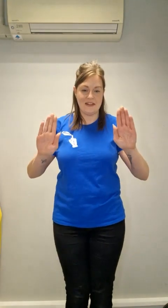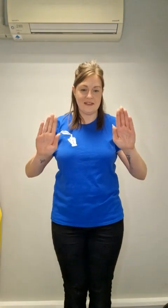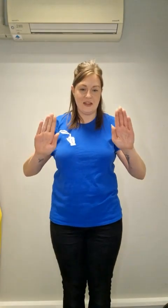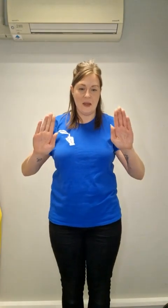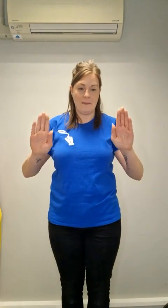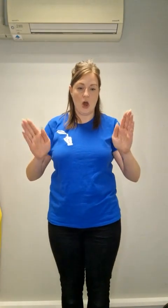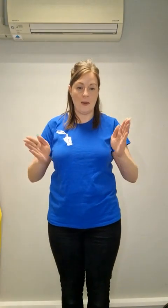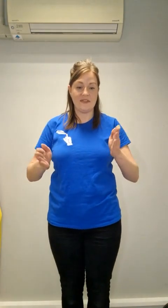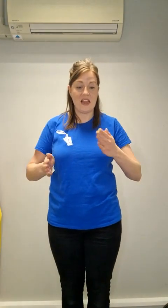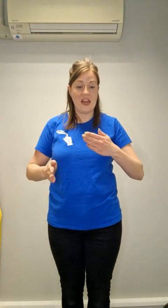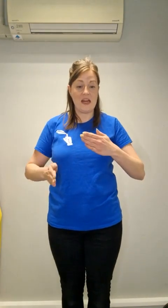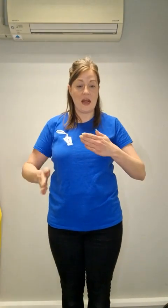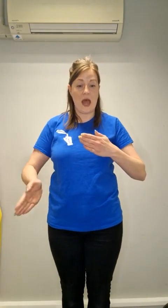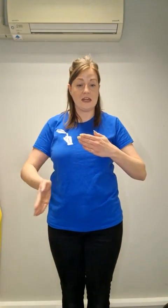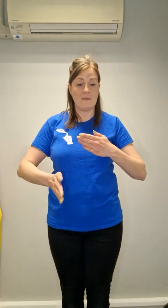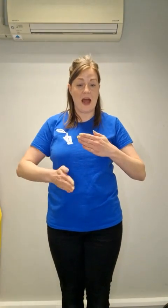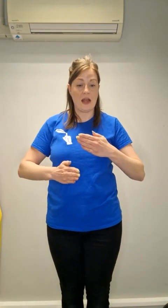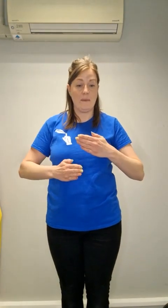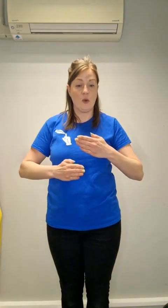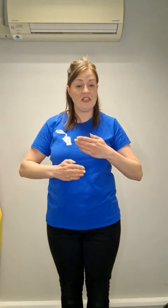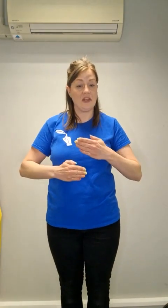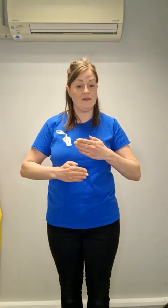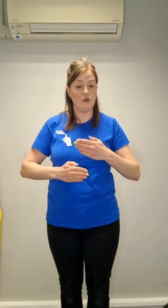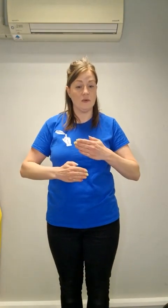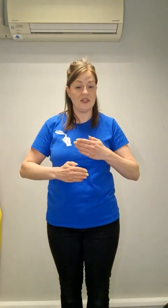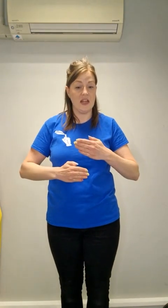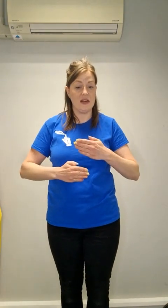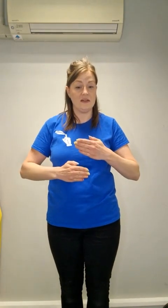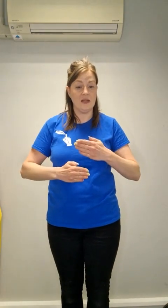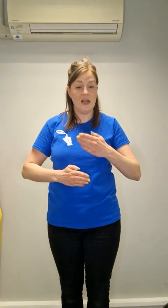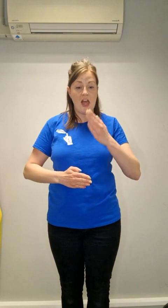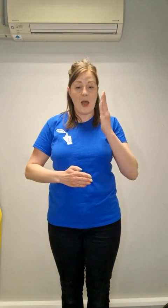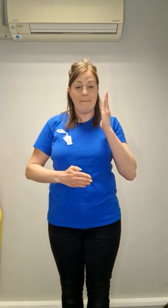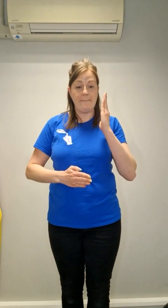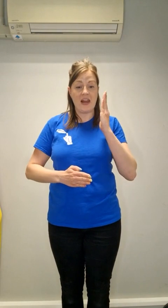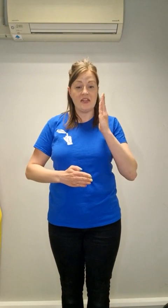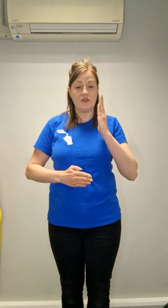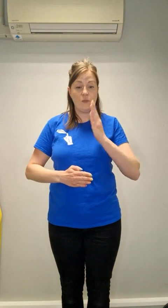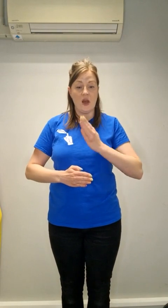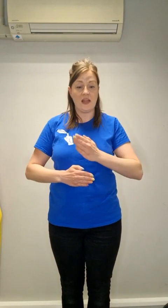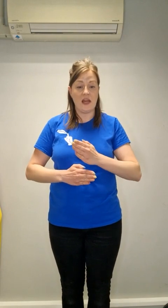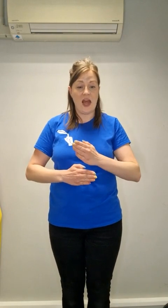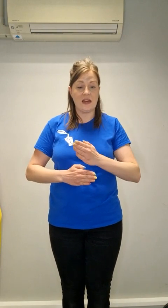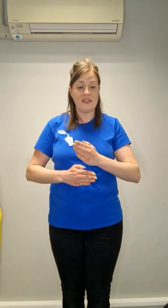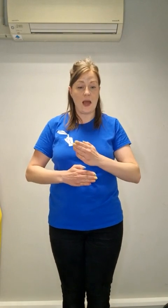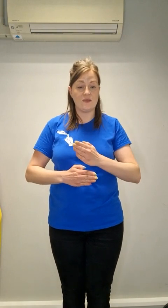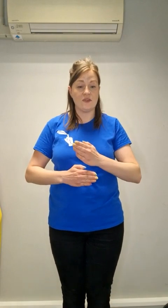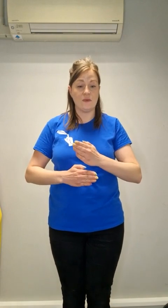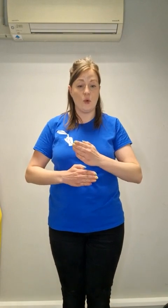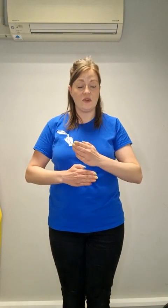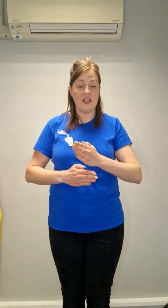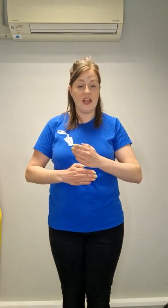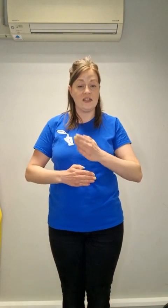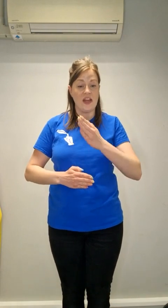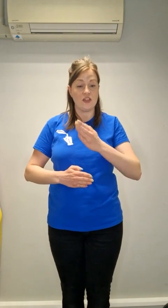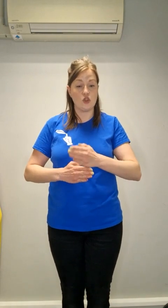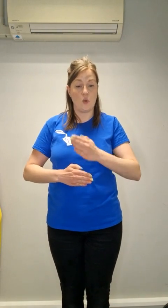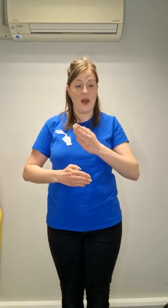hands, palms in and back, pointing forward in. Blade of working hand taps on supporting index